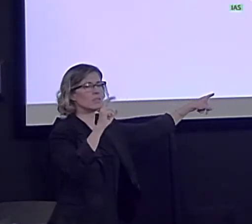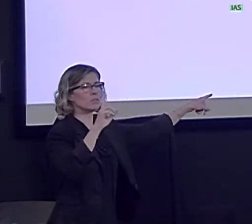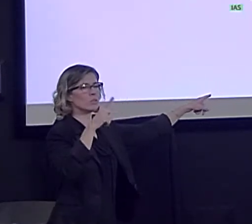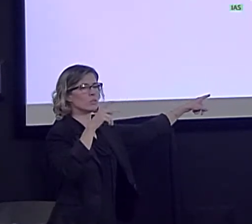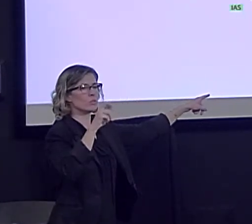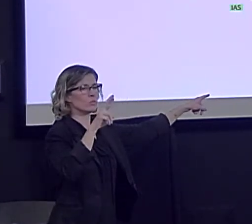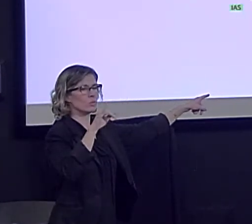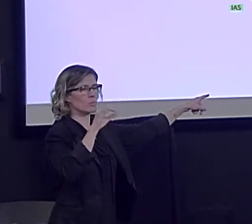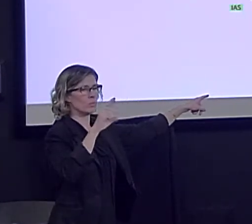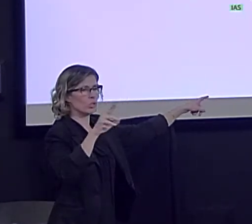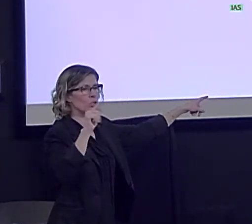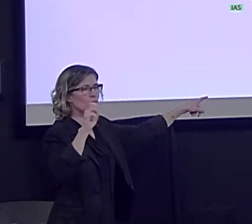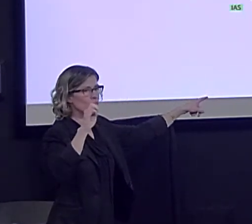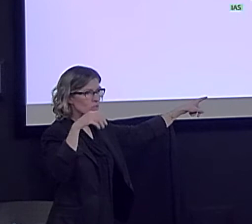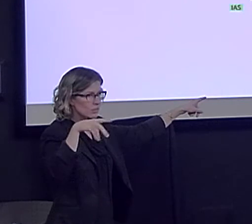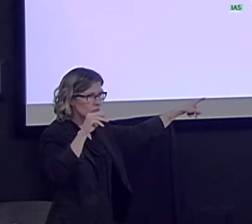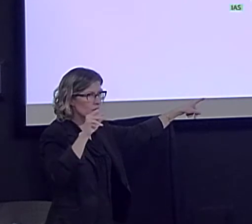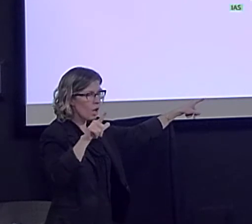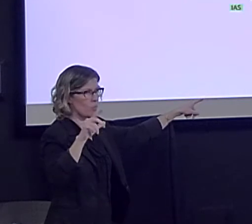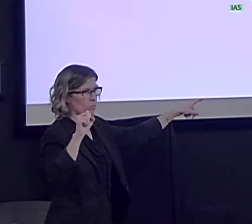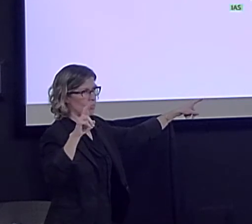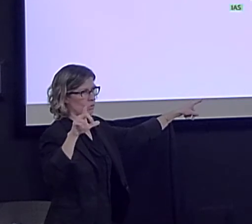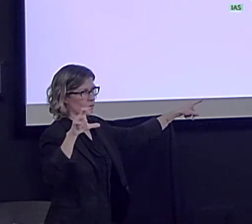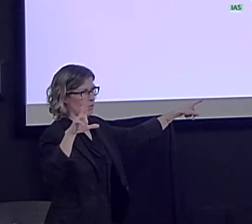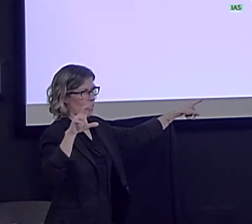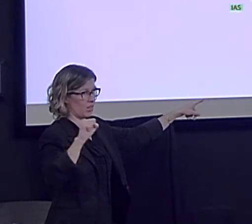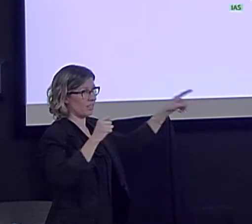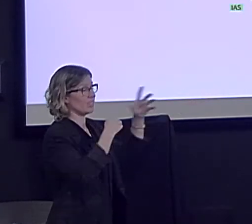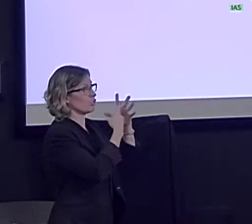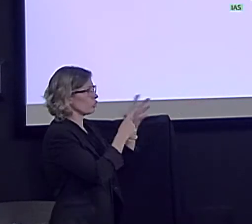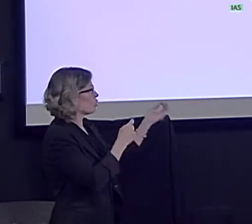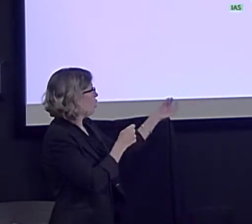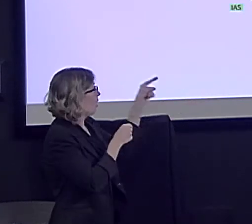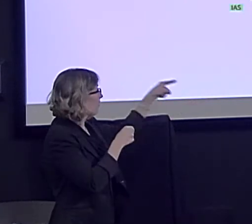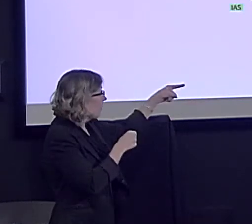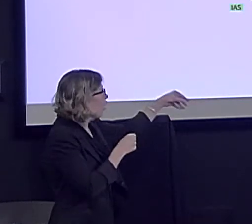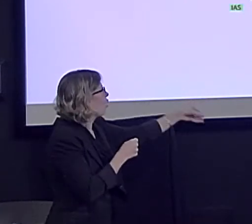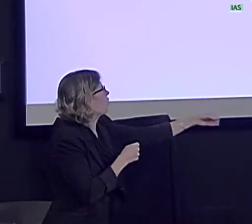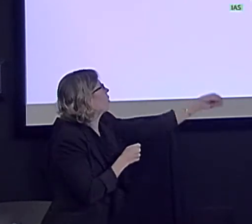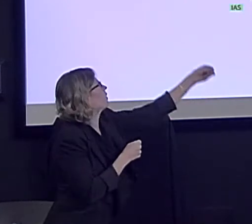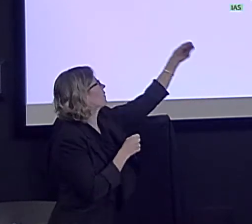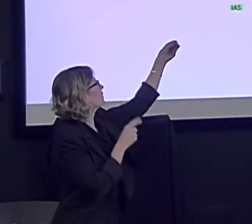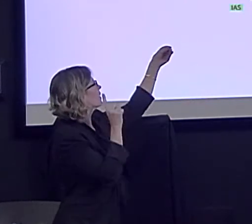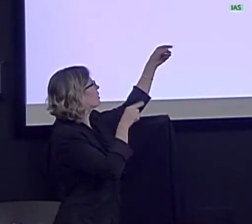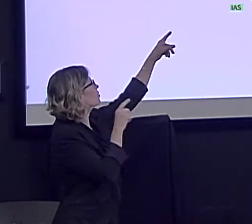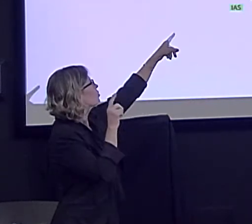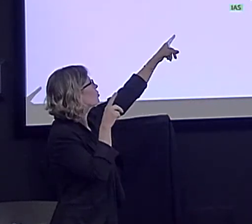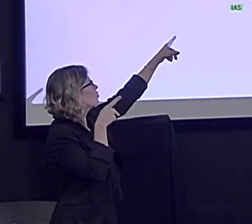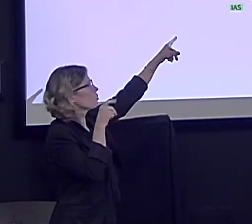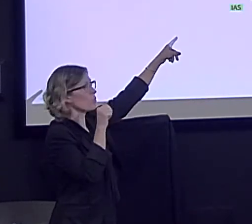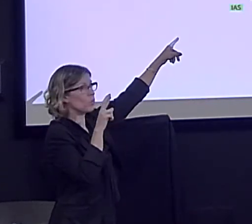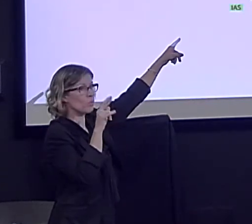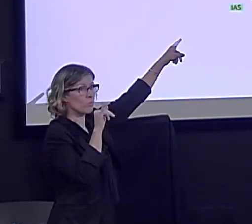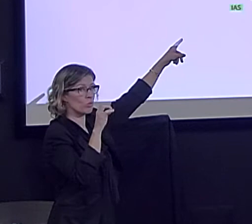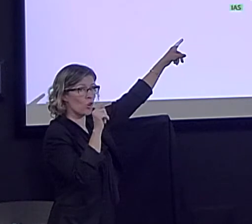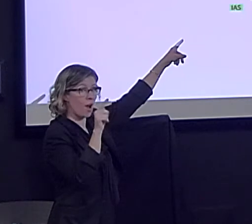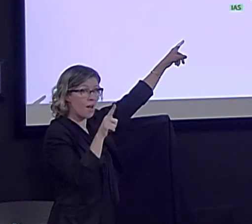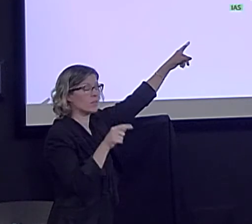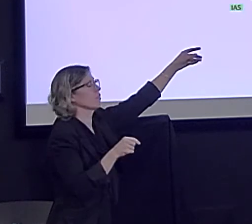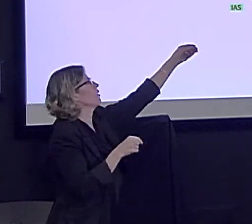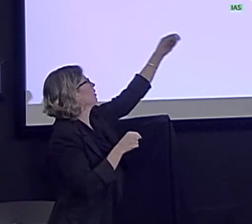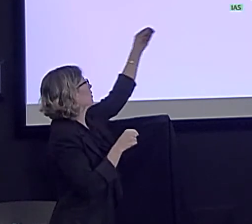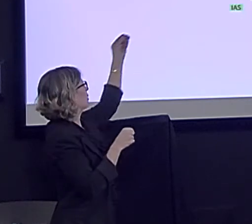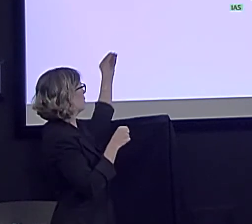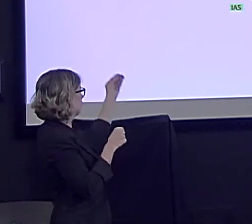sulcus, the area studied by David Perrett, then it goes to the parietal lobe and go to the motor. Here we don't have